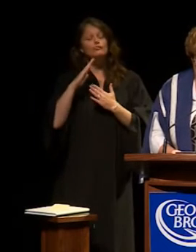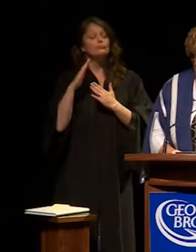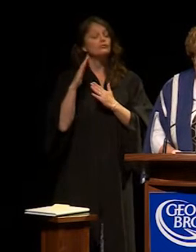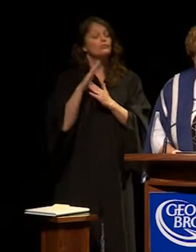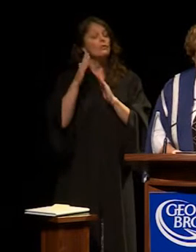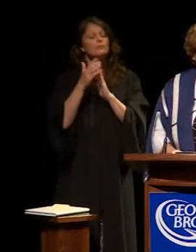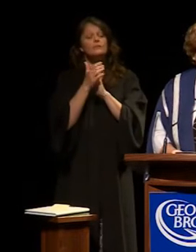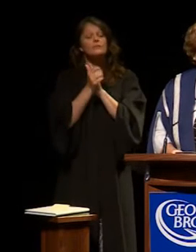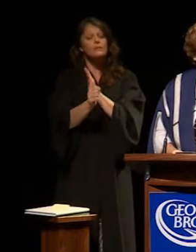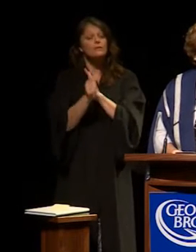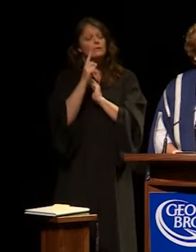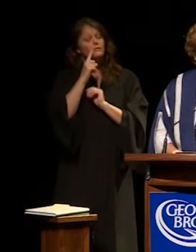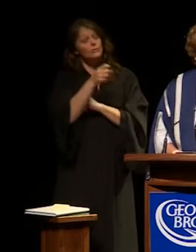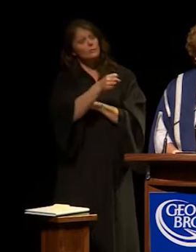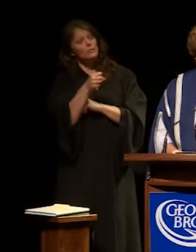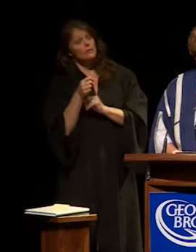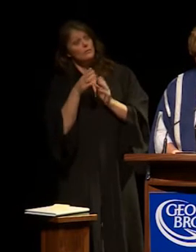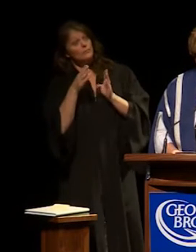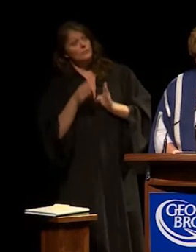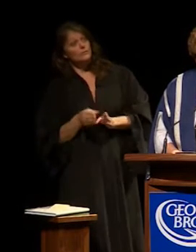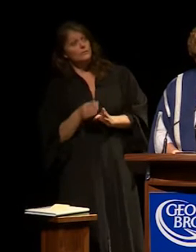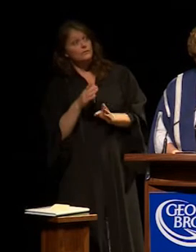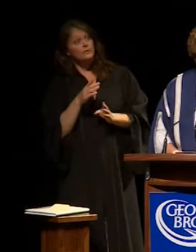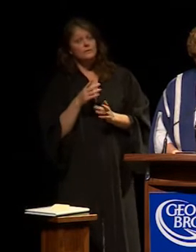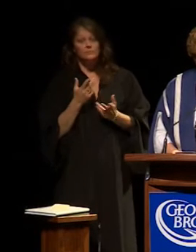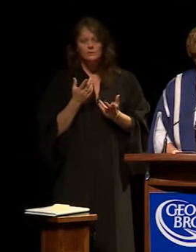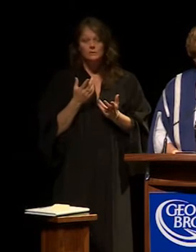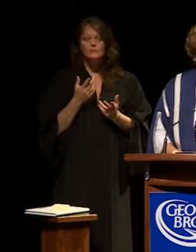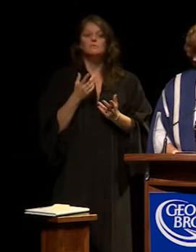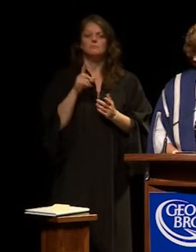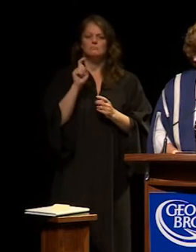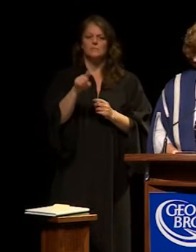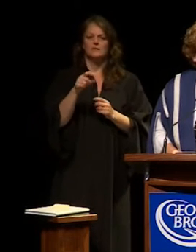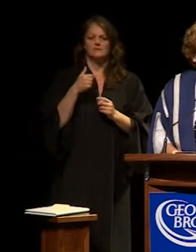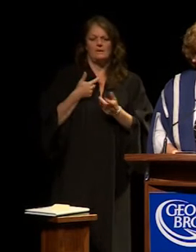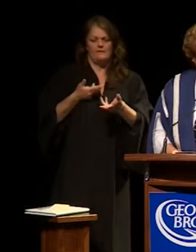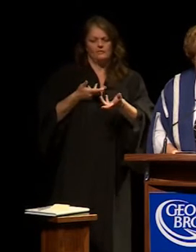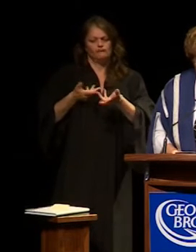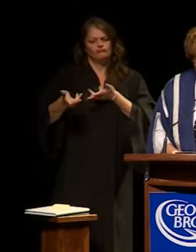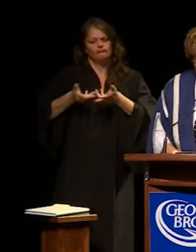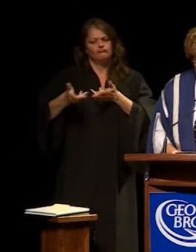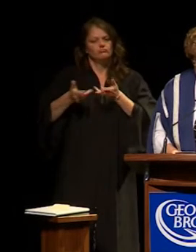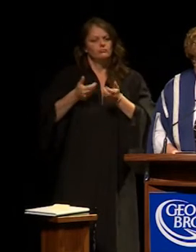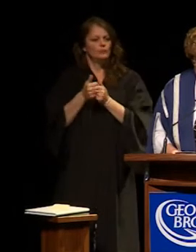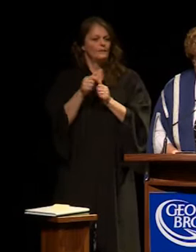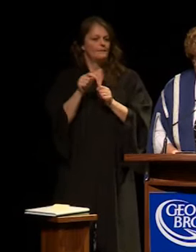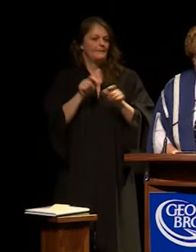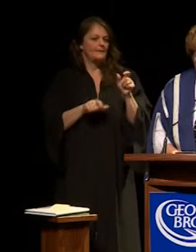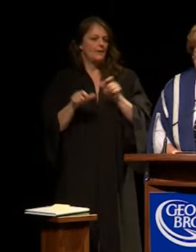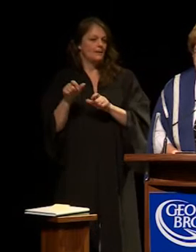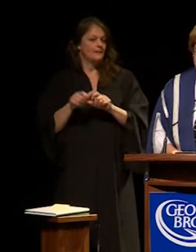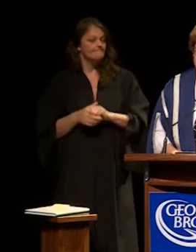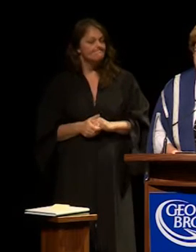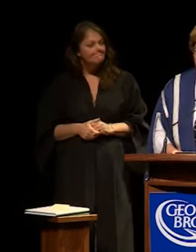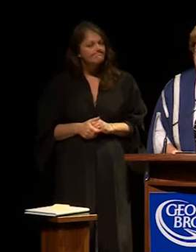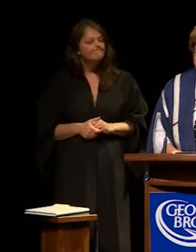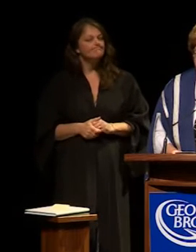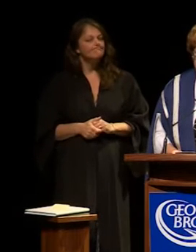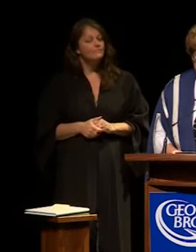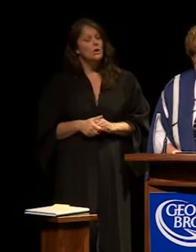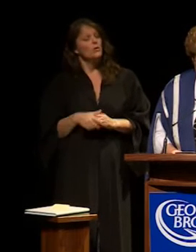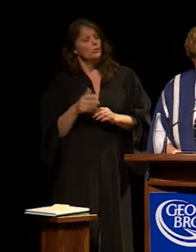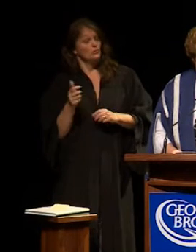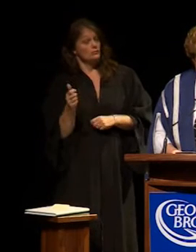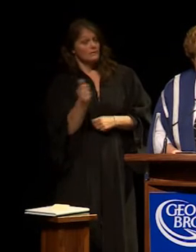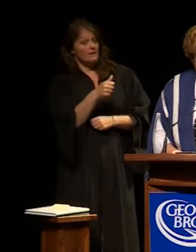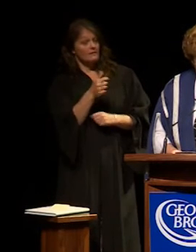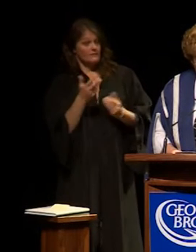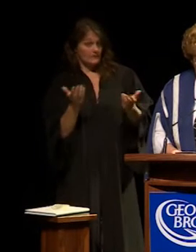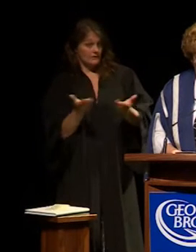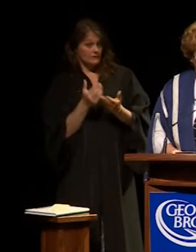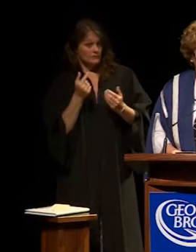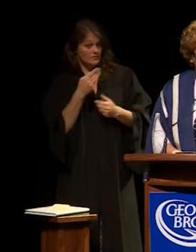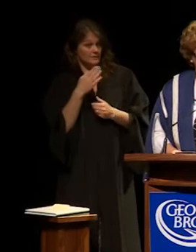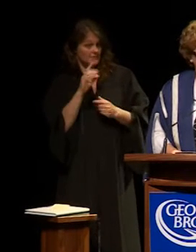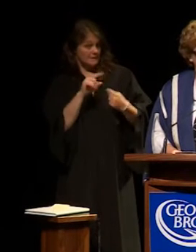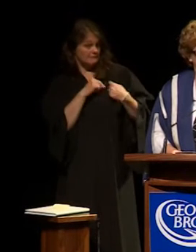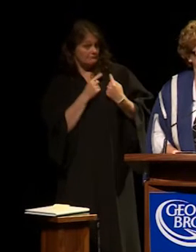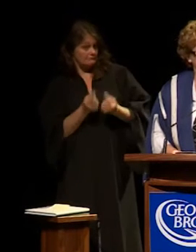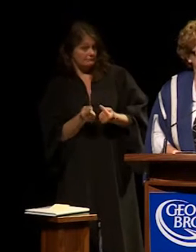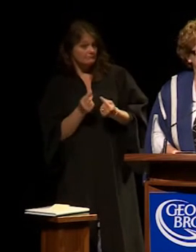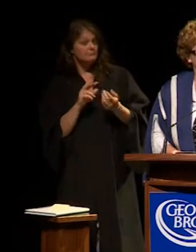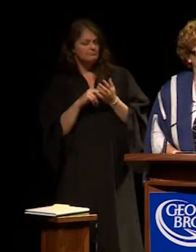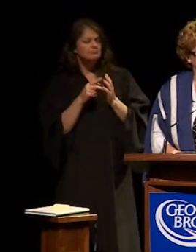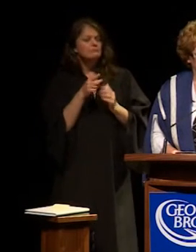important attribute in new graduate hires. During your time with us, you've had the opportunity to develop many of the